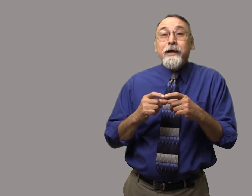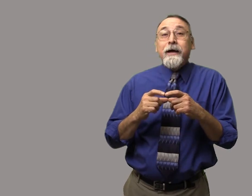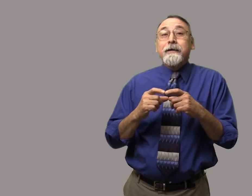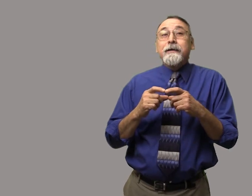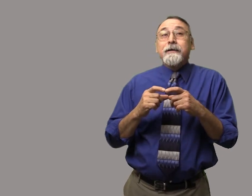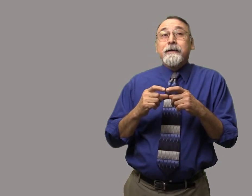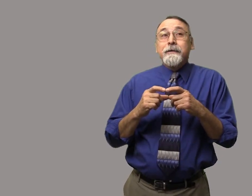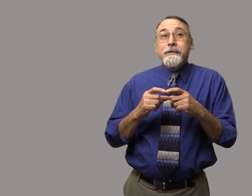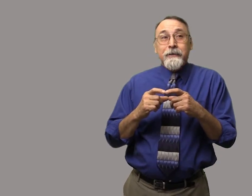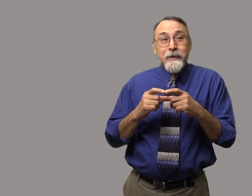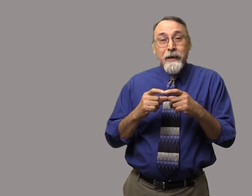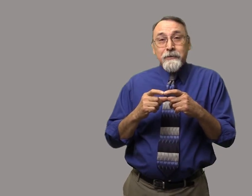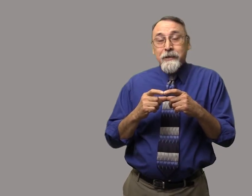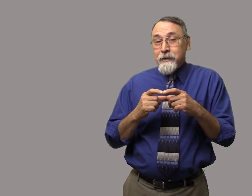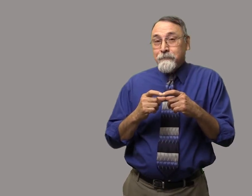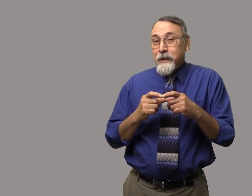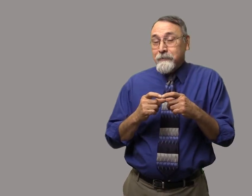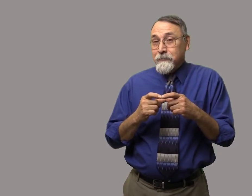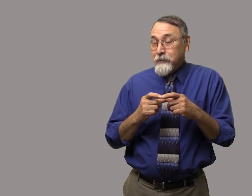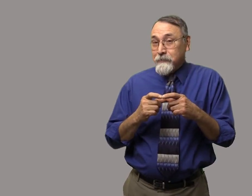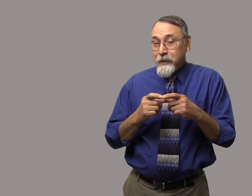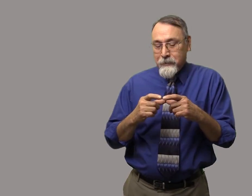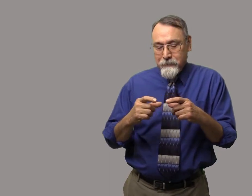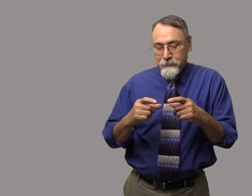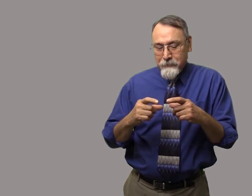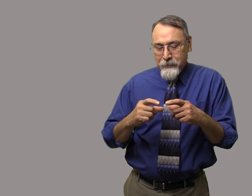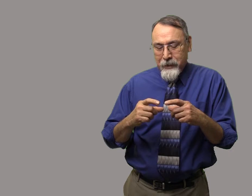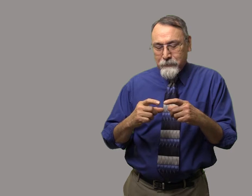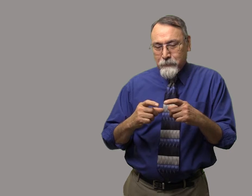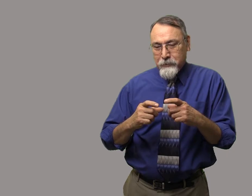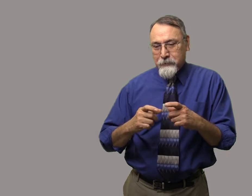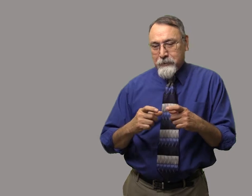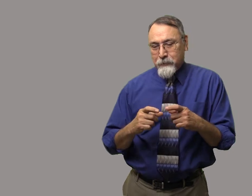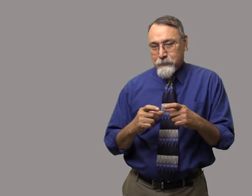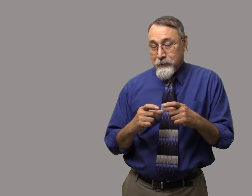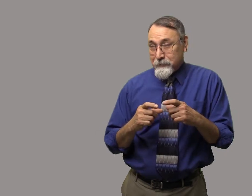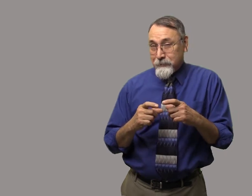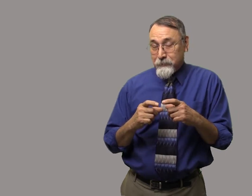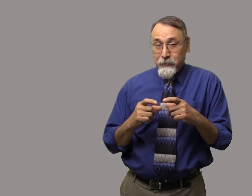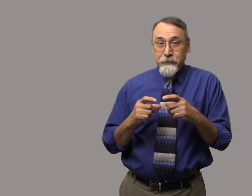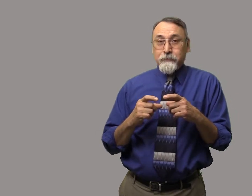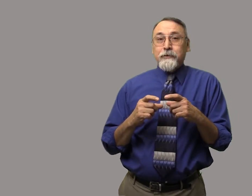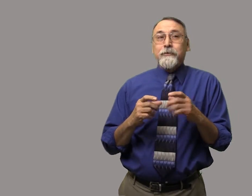that technology had advanced such that the actual cassette was like 7 or 8 years old.